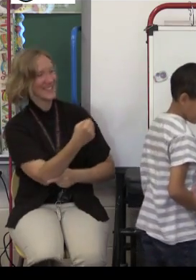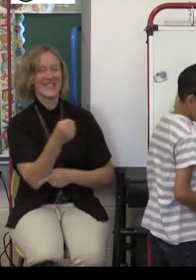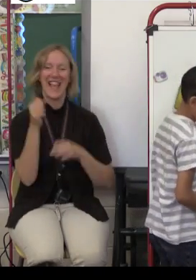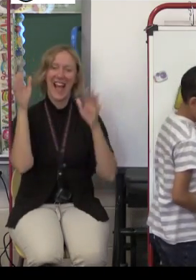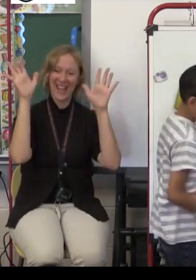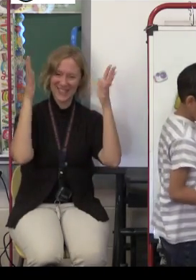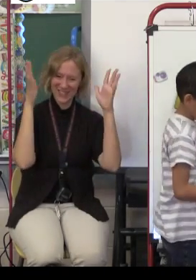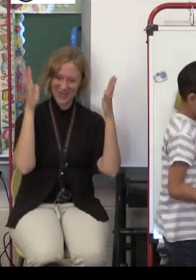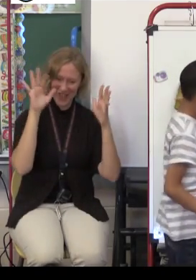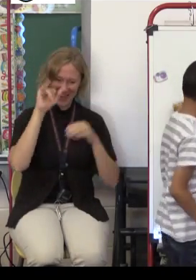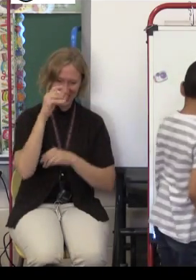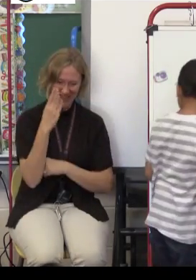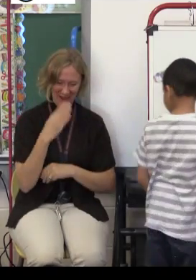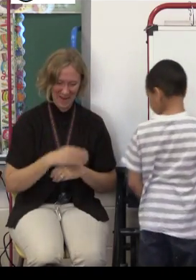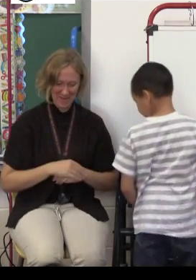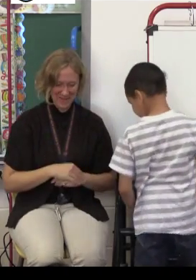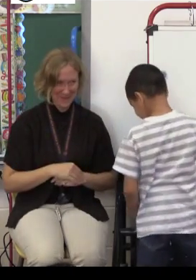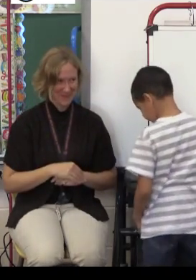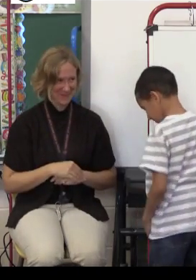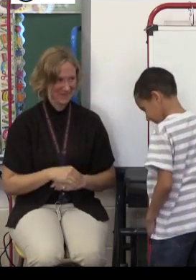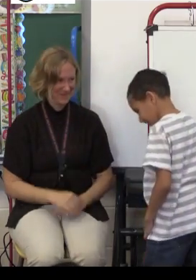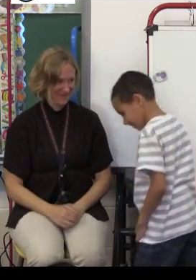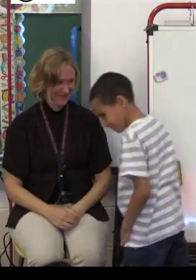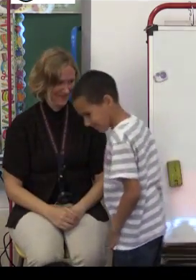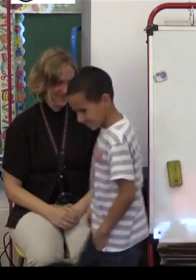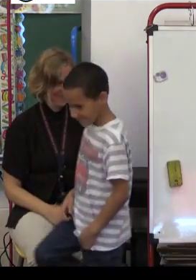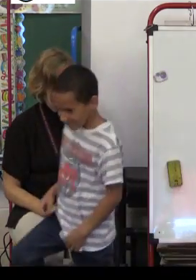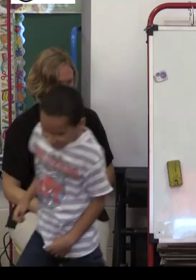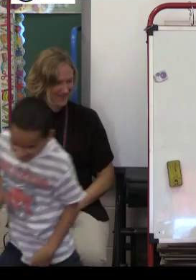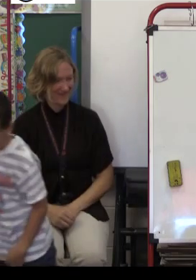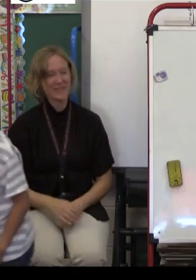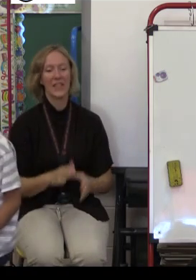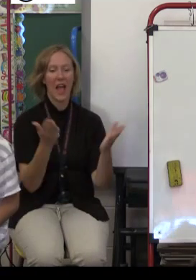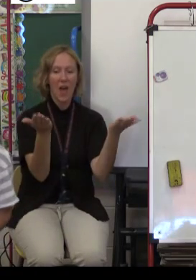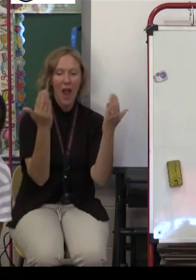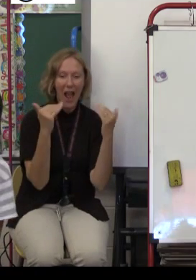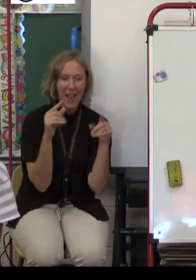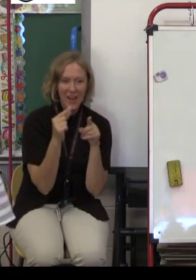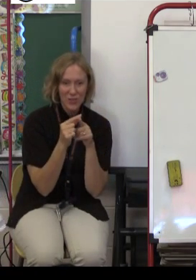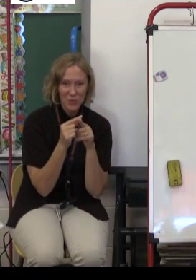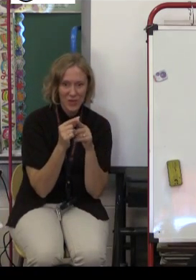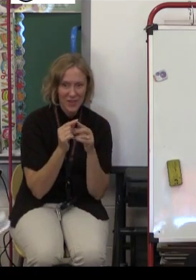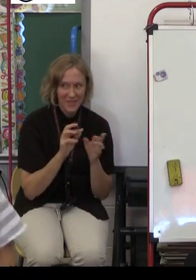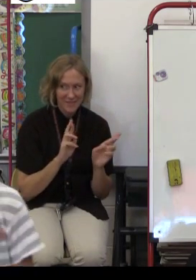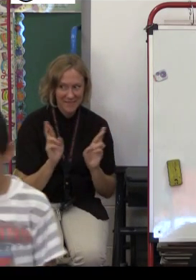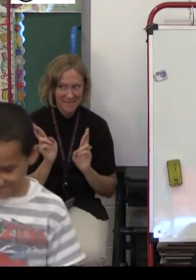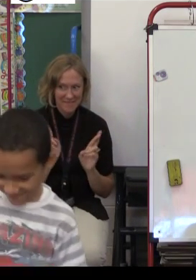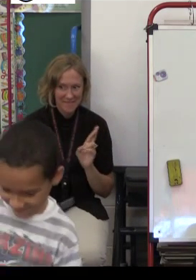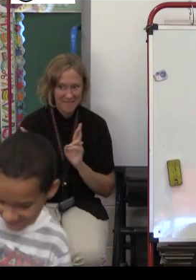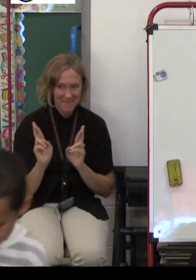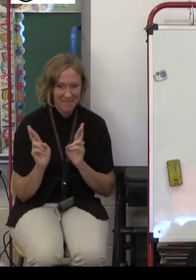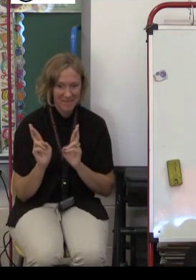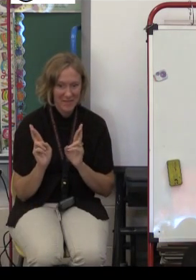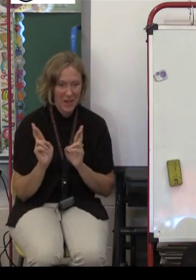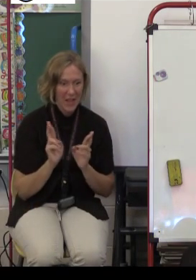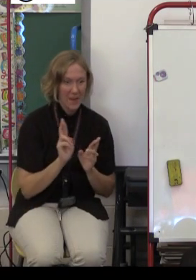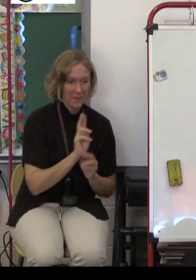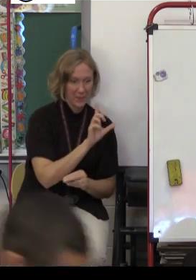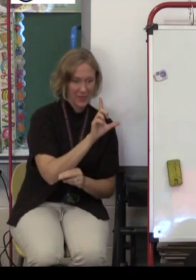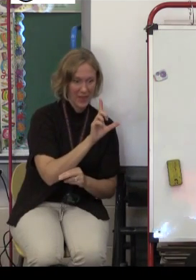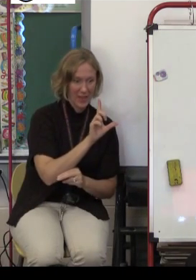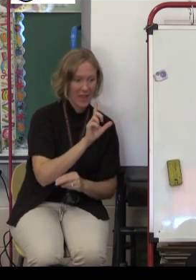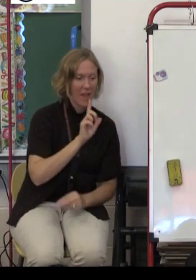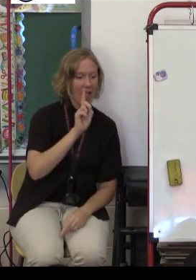Yes! Great job. All right, our next one. We are going to go from